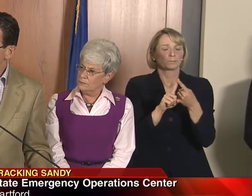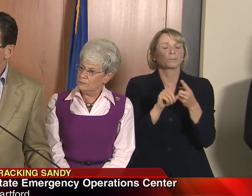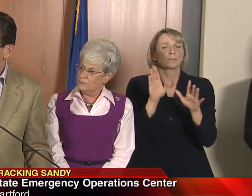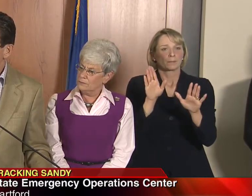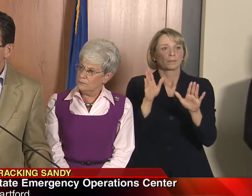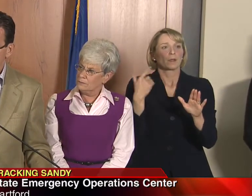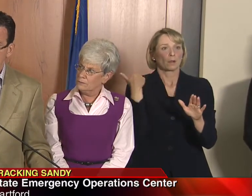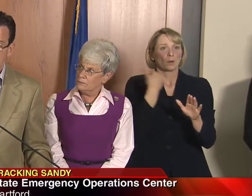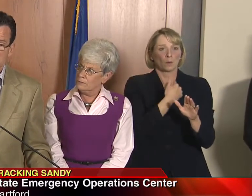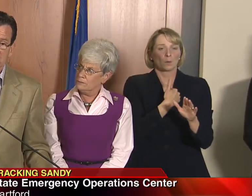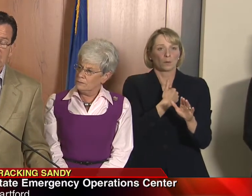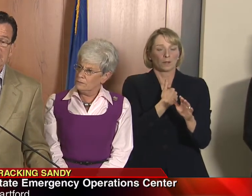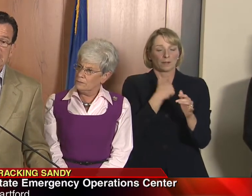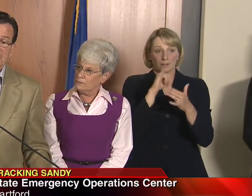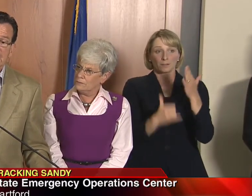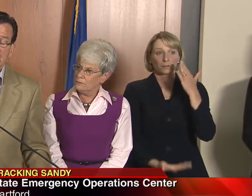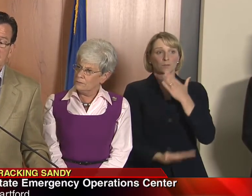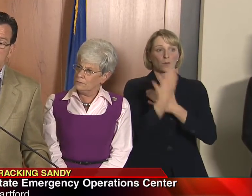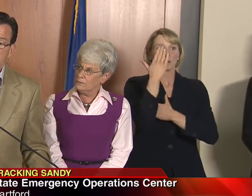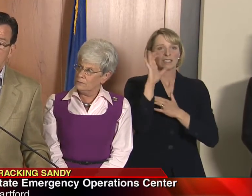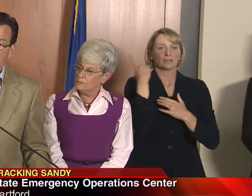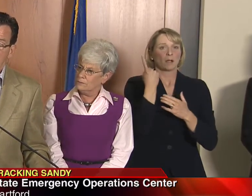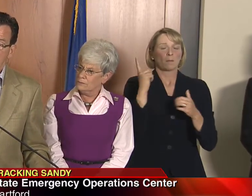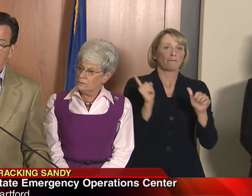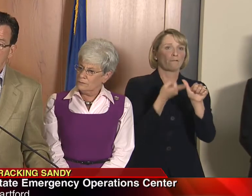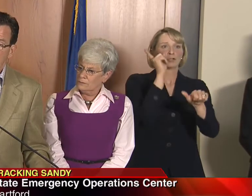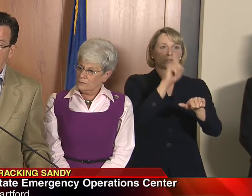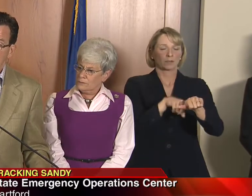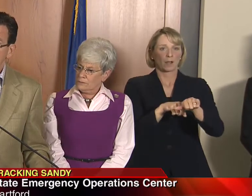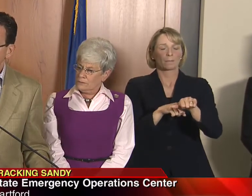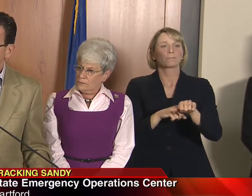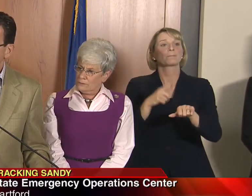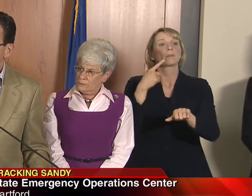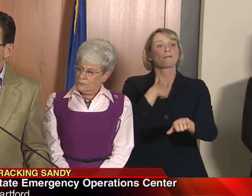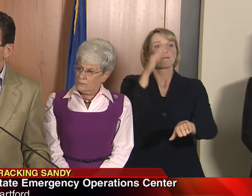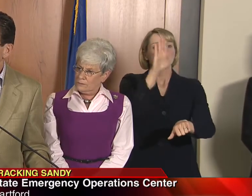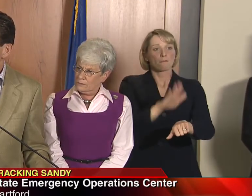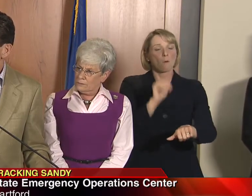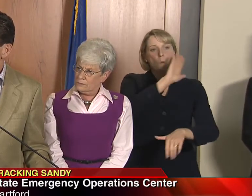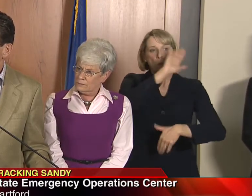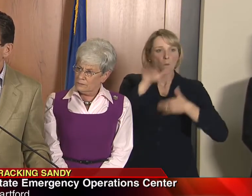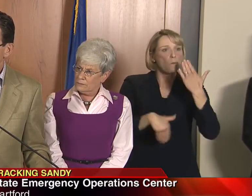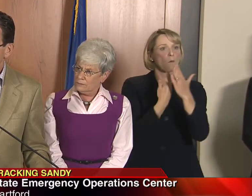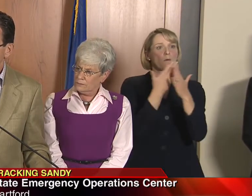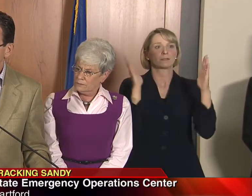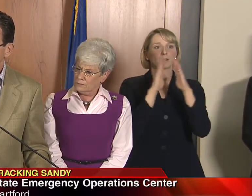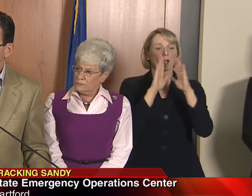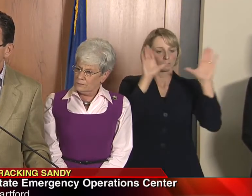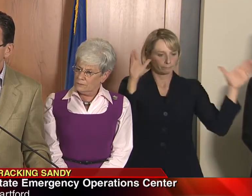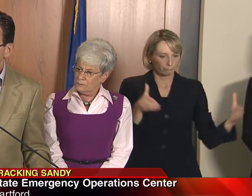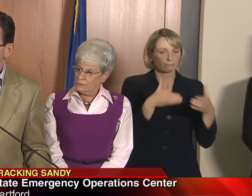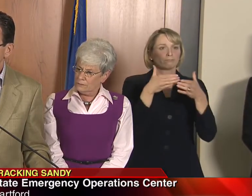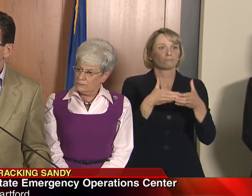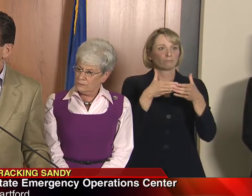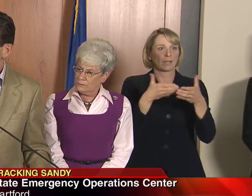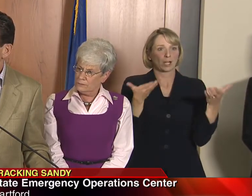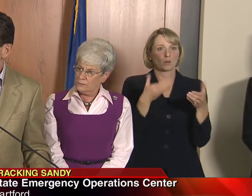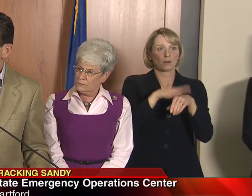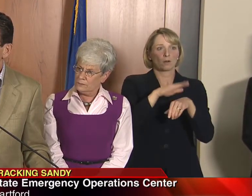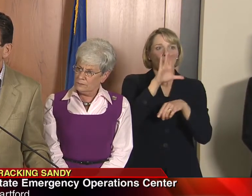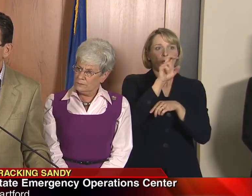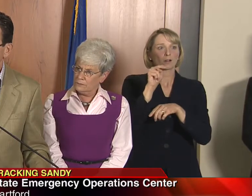we did something extraordinary earlier today. I convened a call of all of the towns on